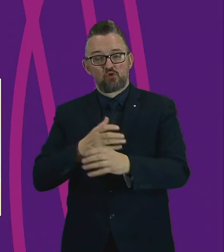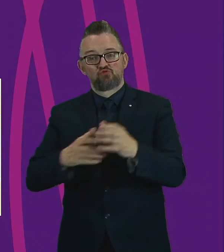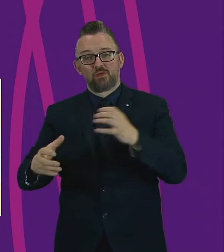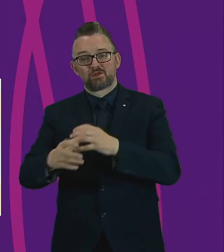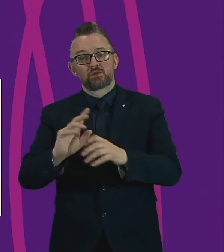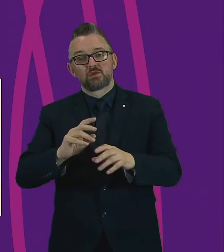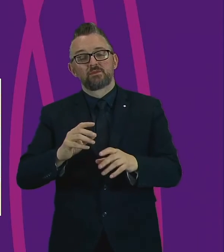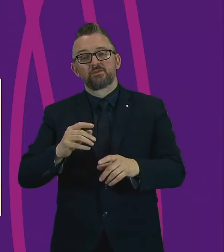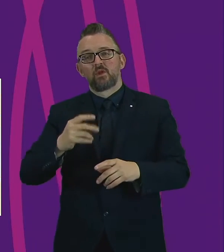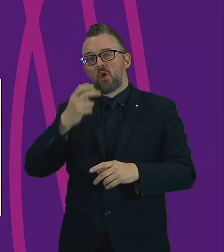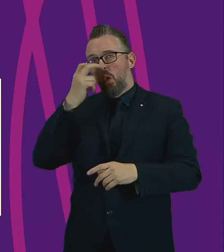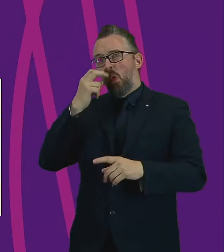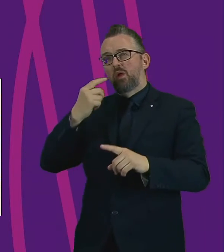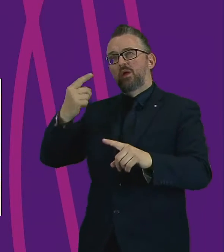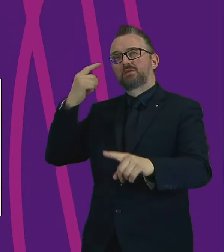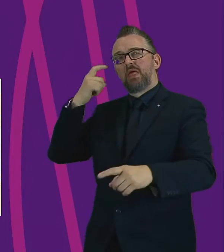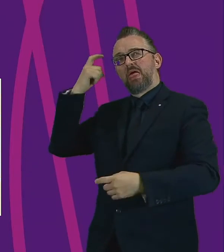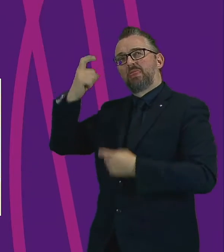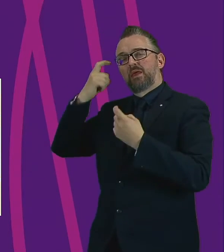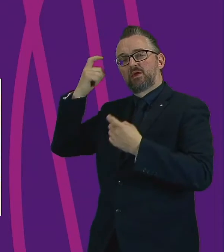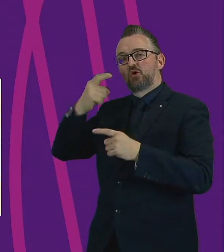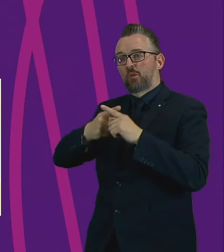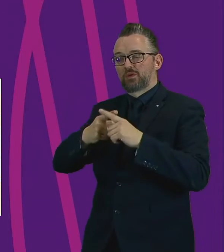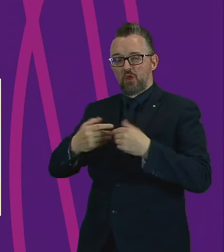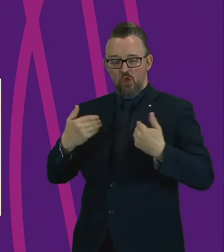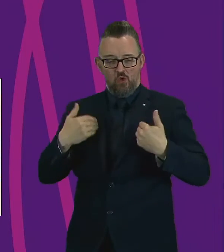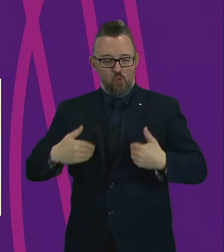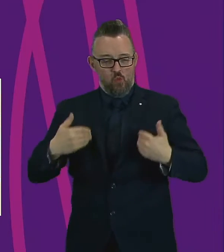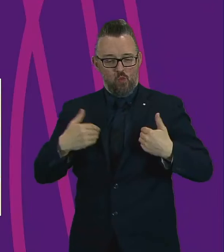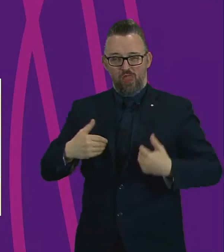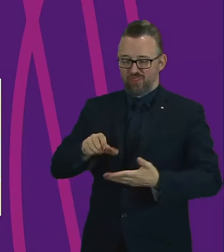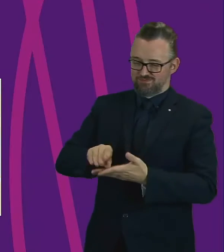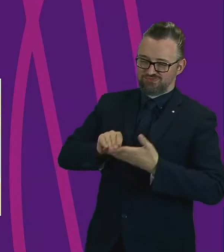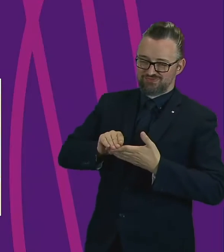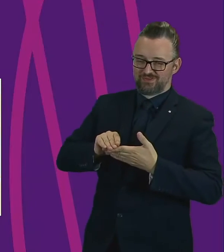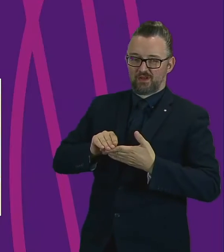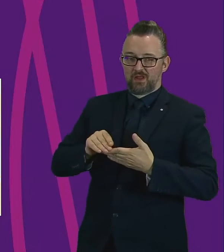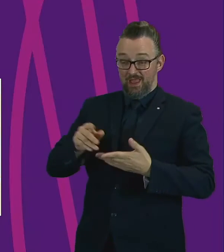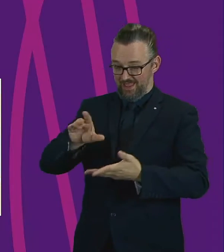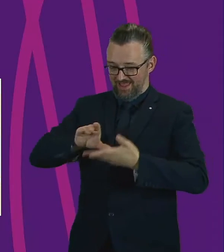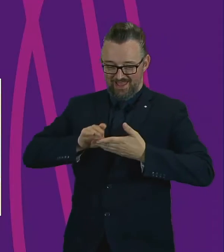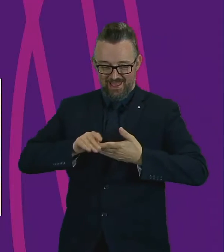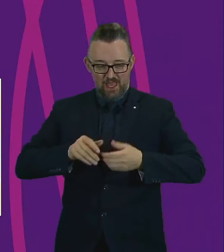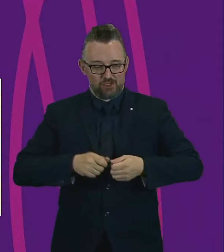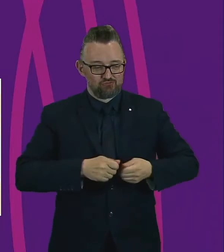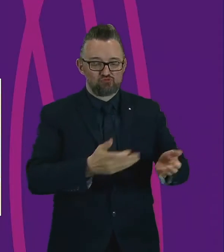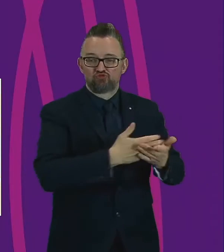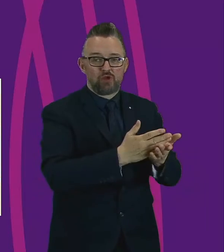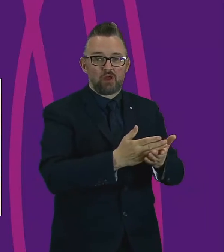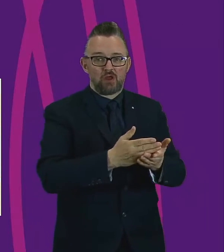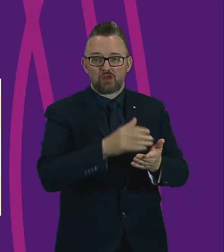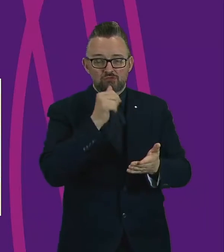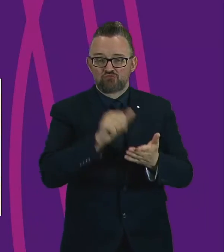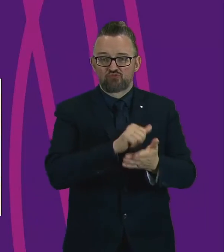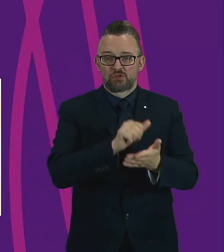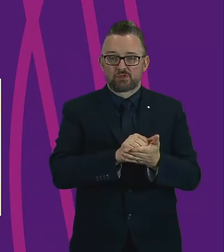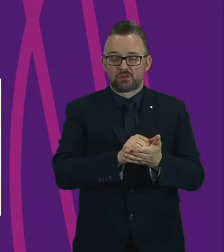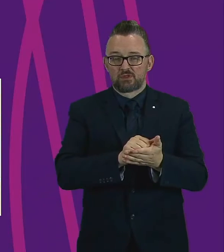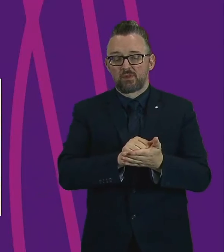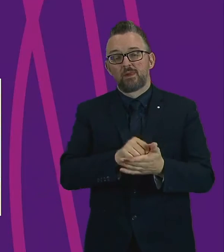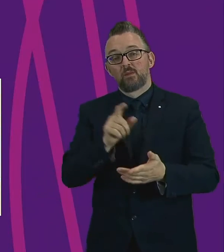thinking of battling over wealth distribution that is never properly delivered with collective endeavour.